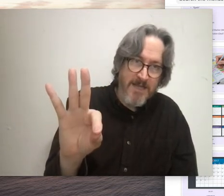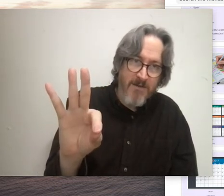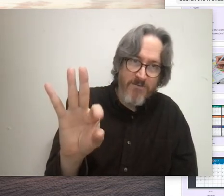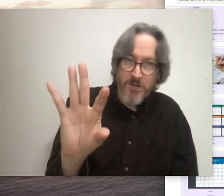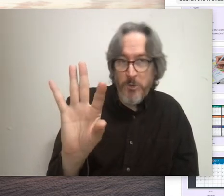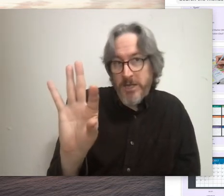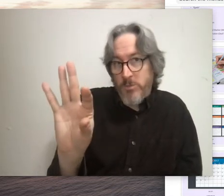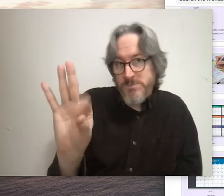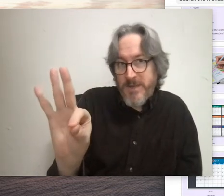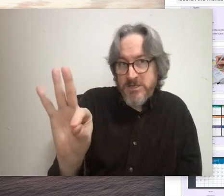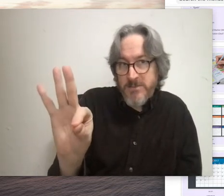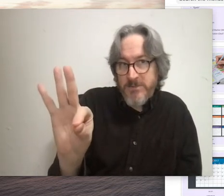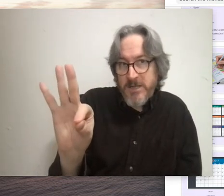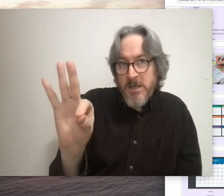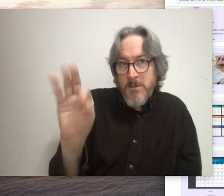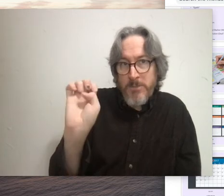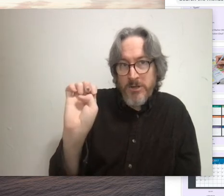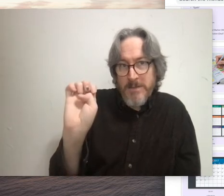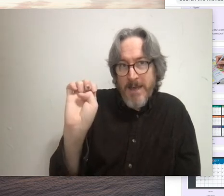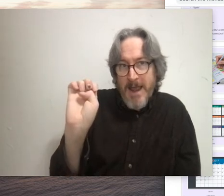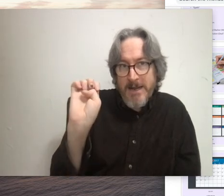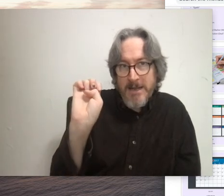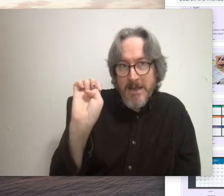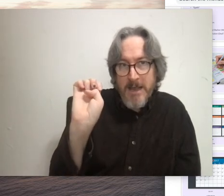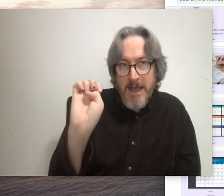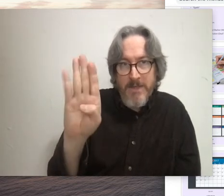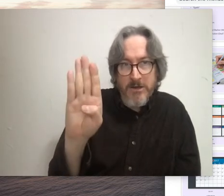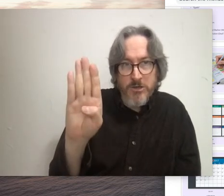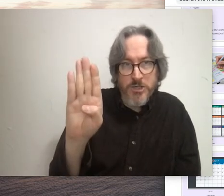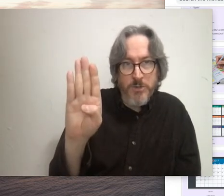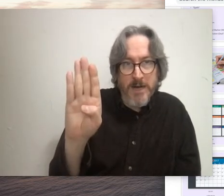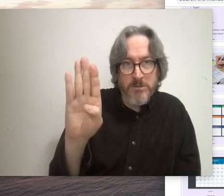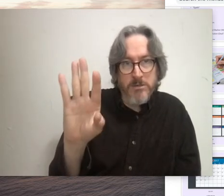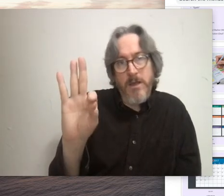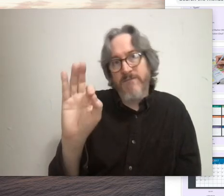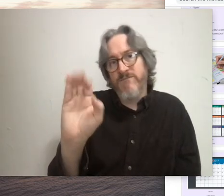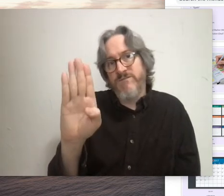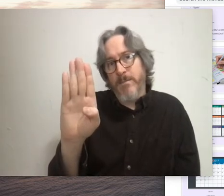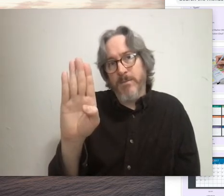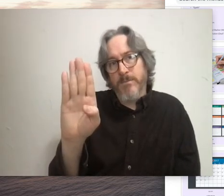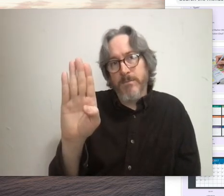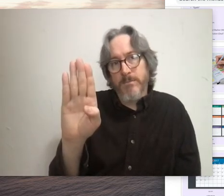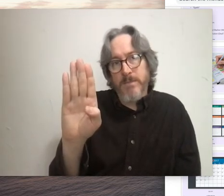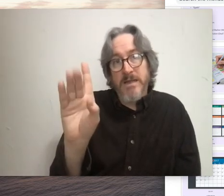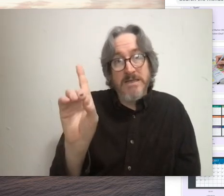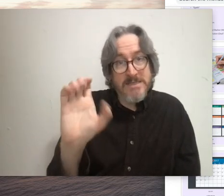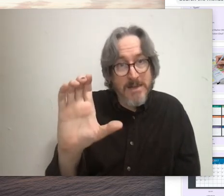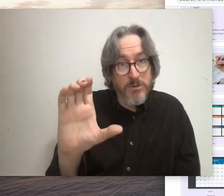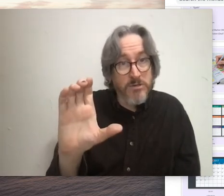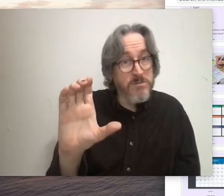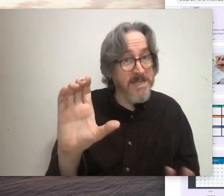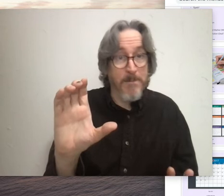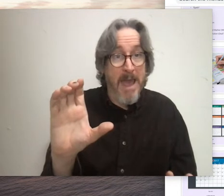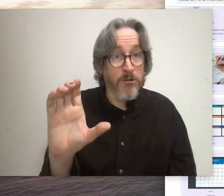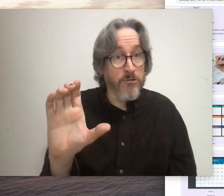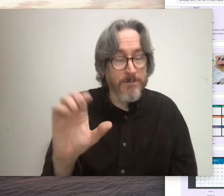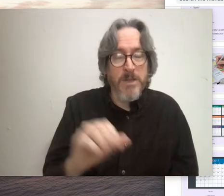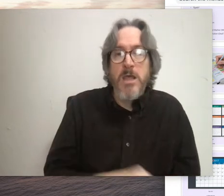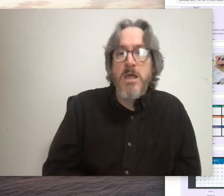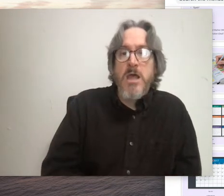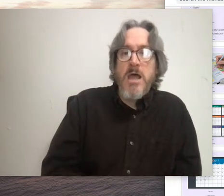take the F, you like almost pinch something, pull it back, and then shoot it out, Feb. December, same